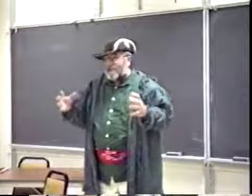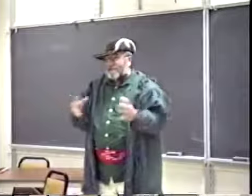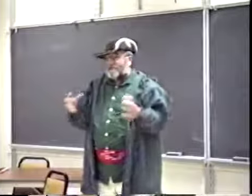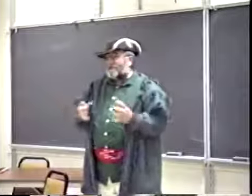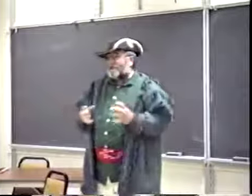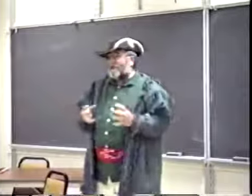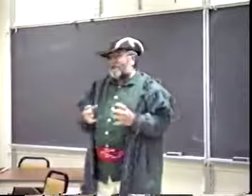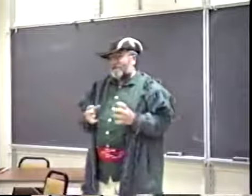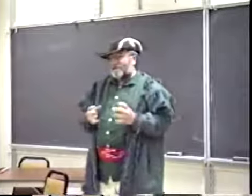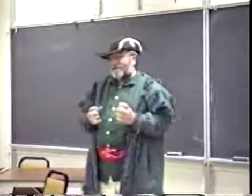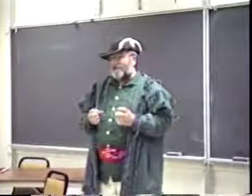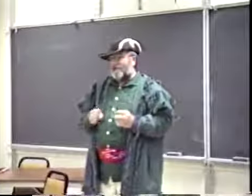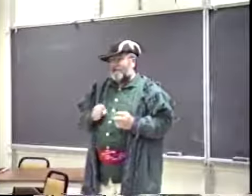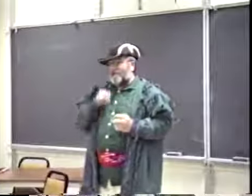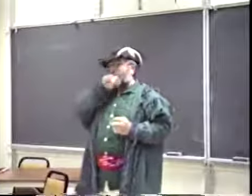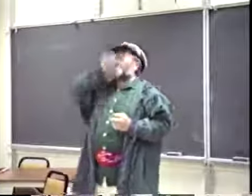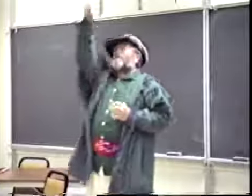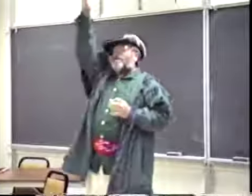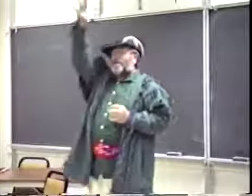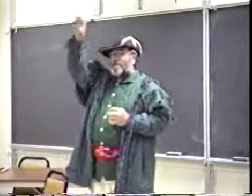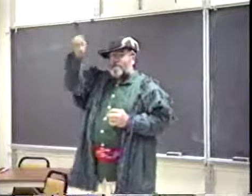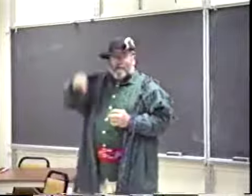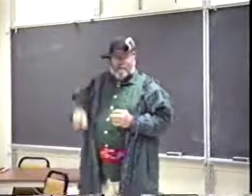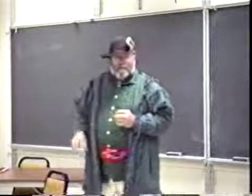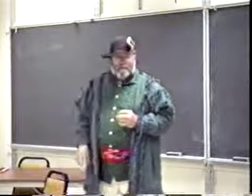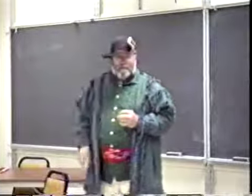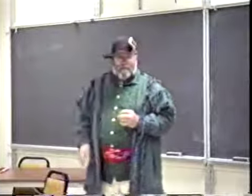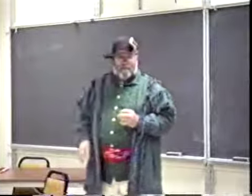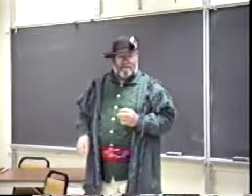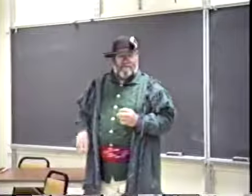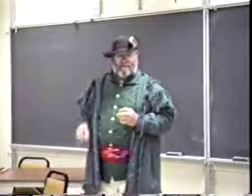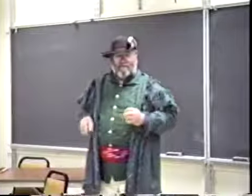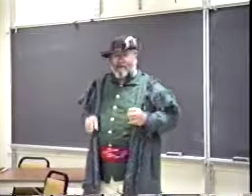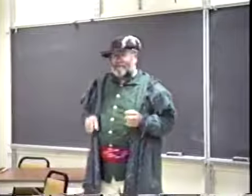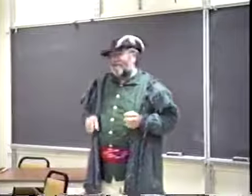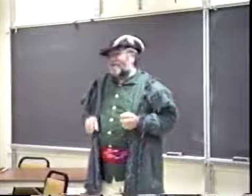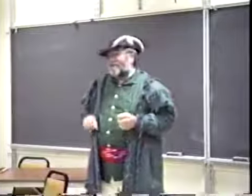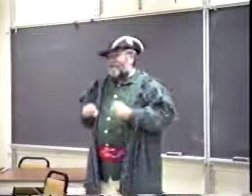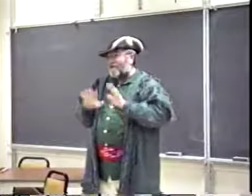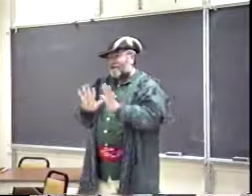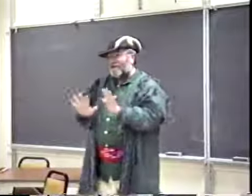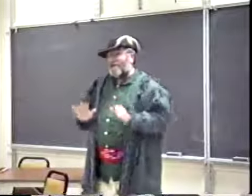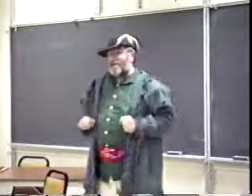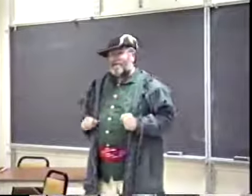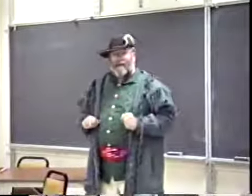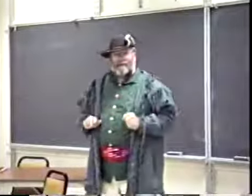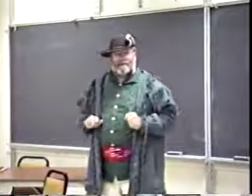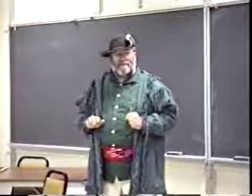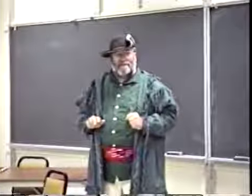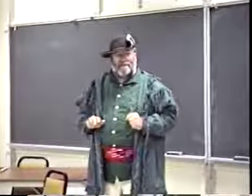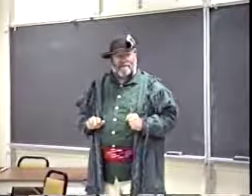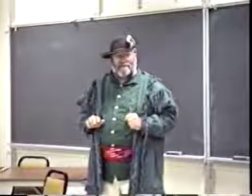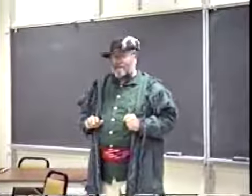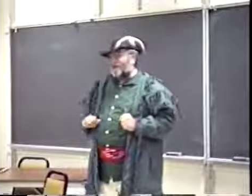mountain so tight that it threw up molten rock, real hot rocks,